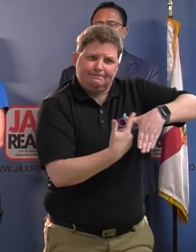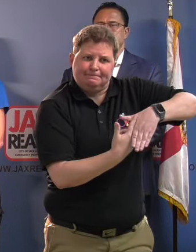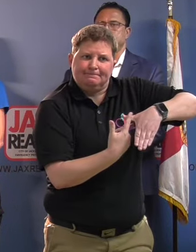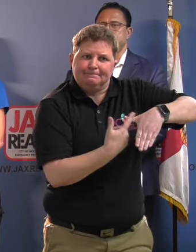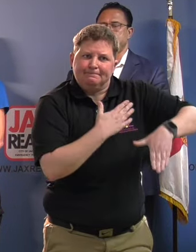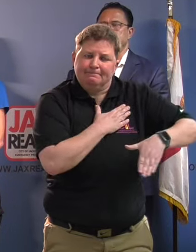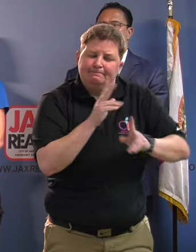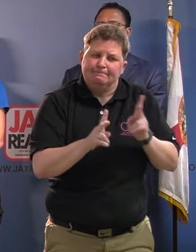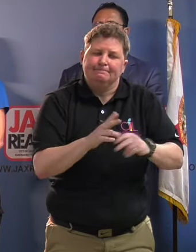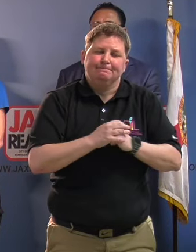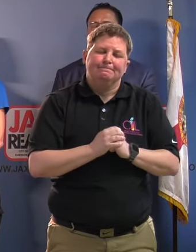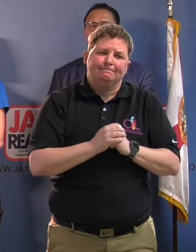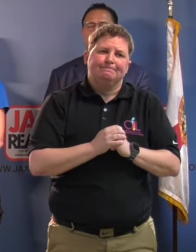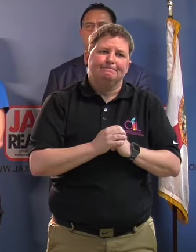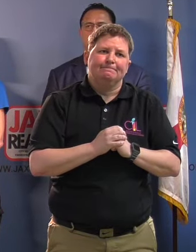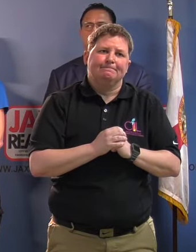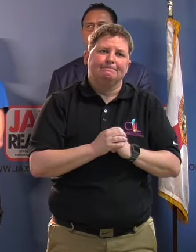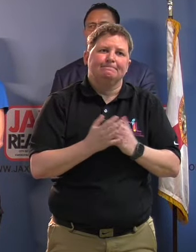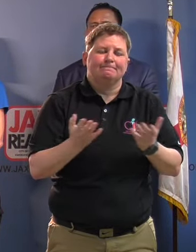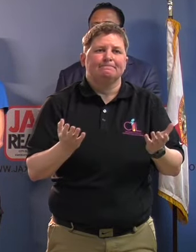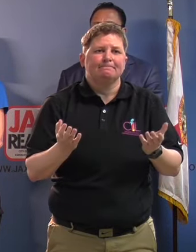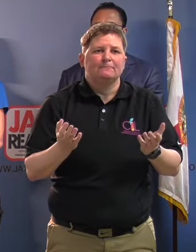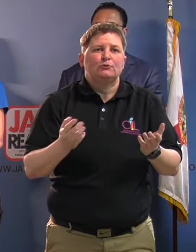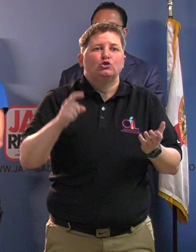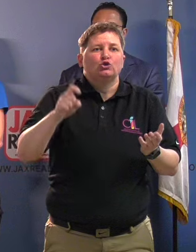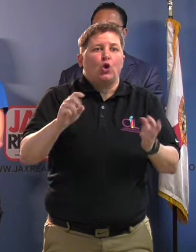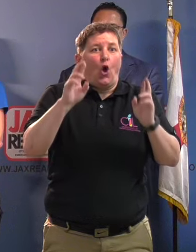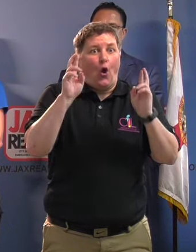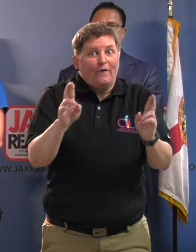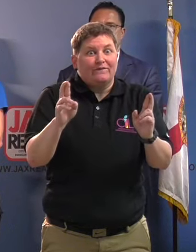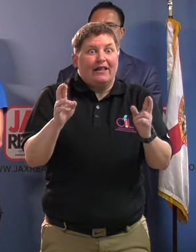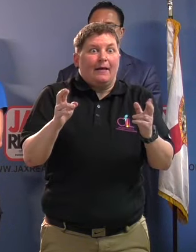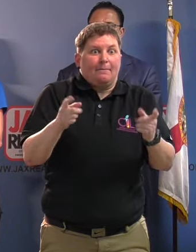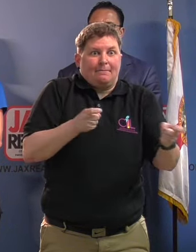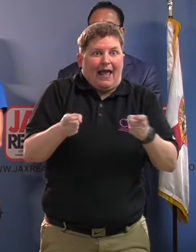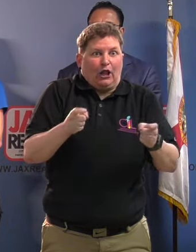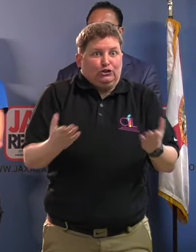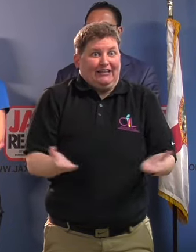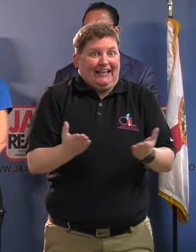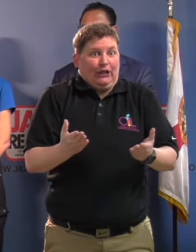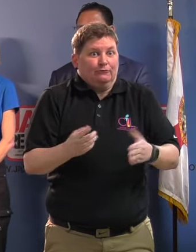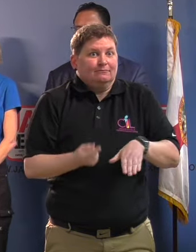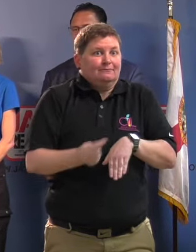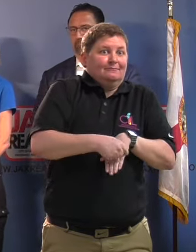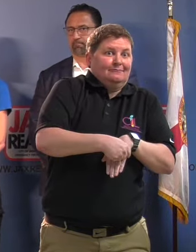deal with here, which should be hopefully manageable. So thank you so much, and please be safe.